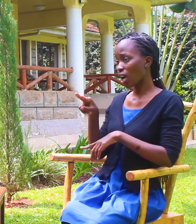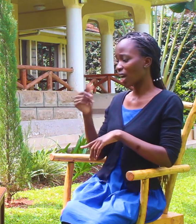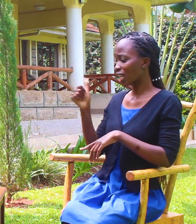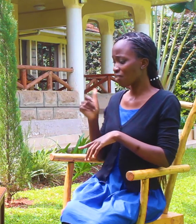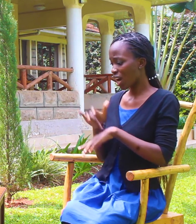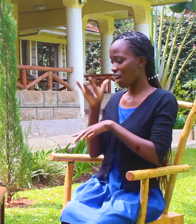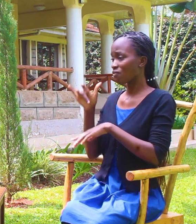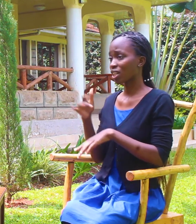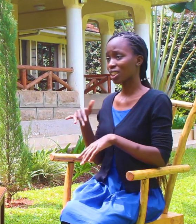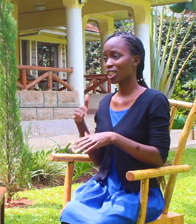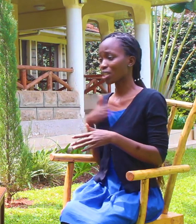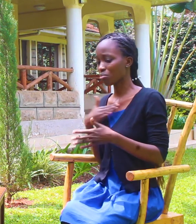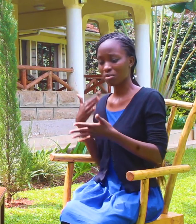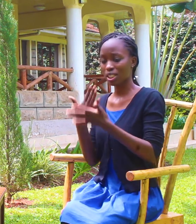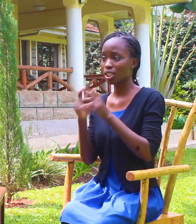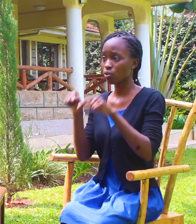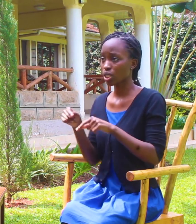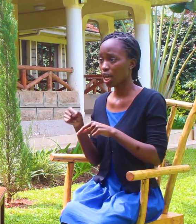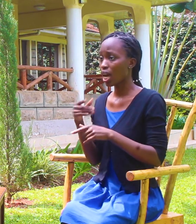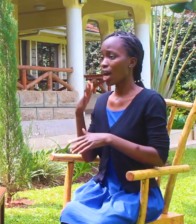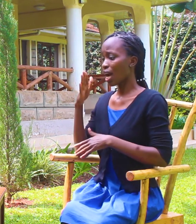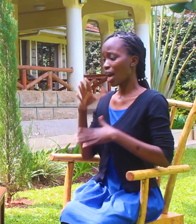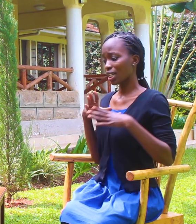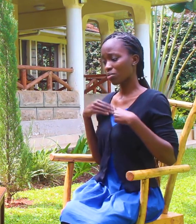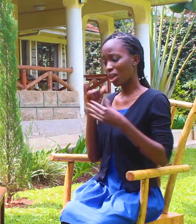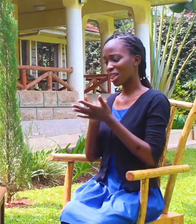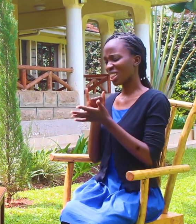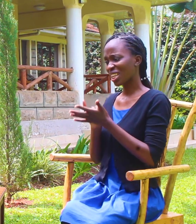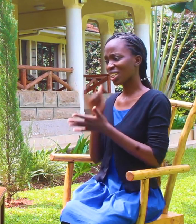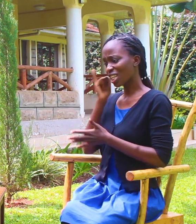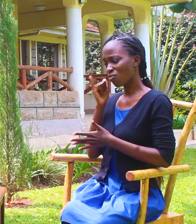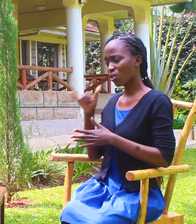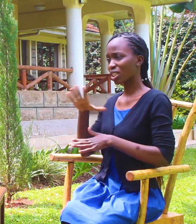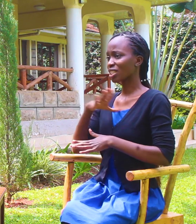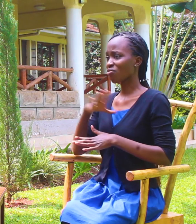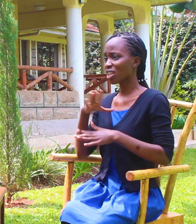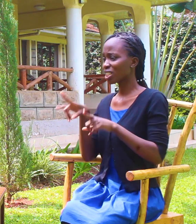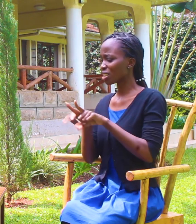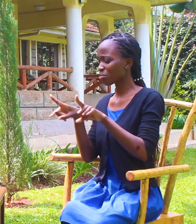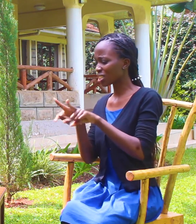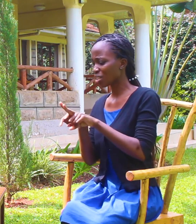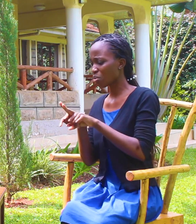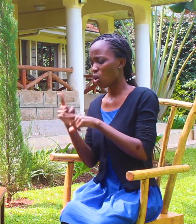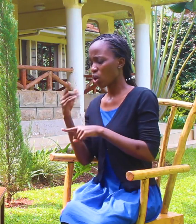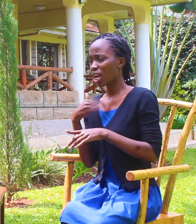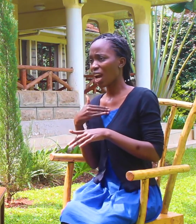date, I just knew that she's okay. It's just a disability, like any other disability. So